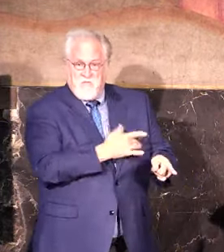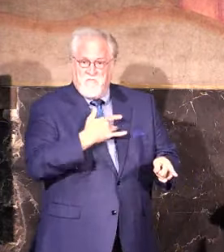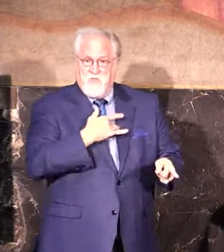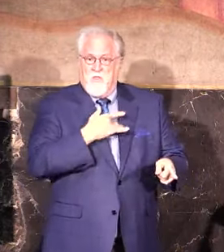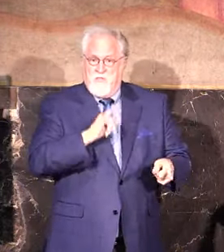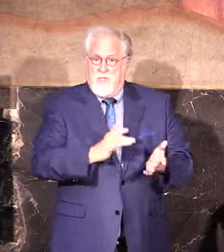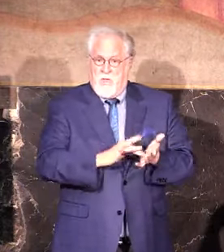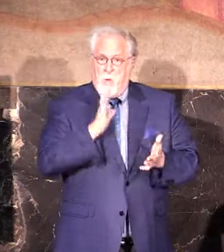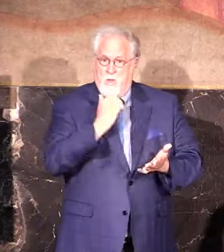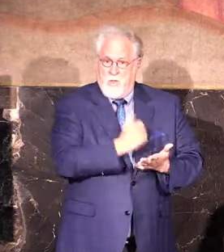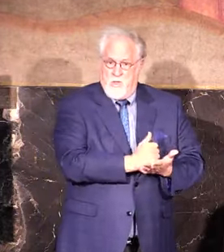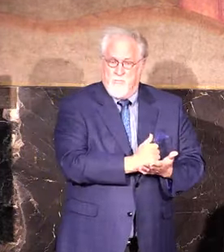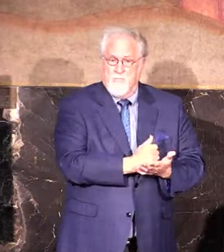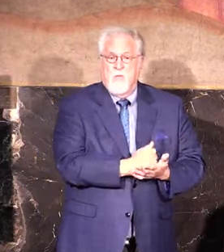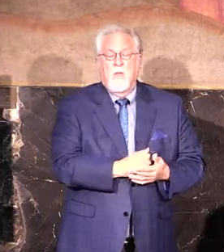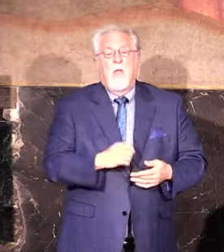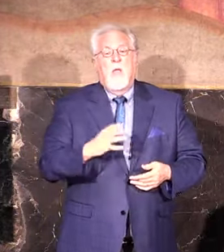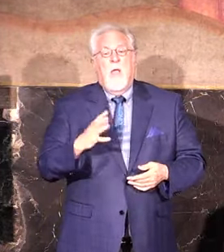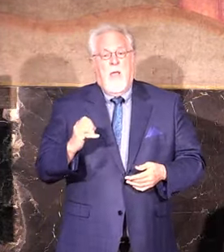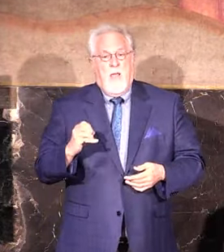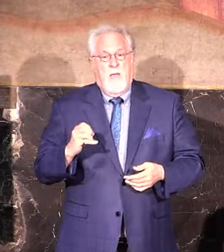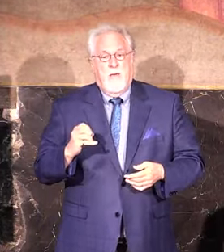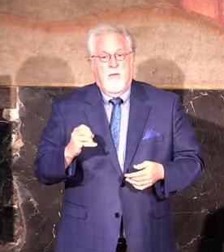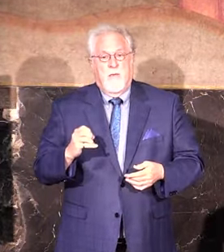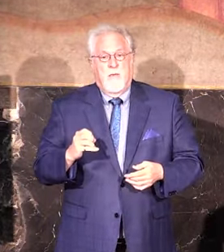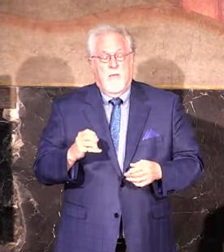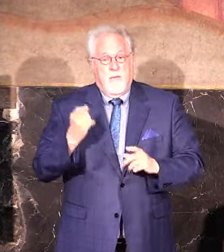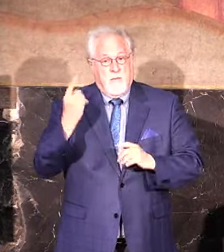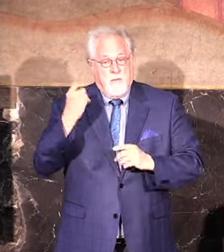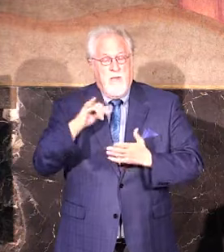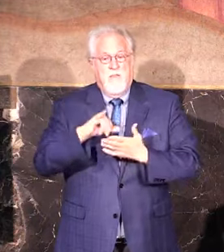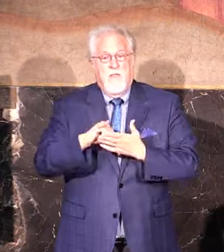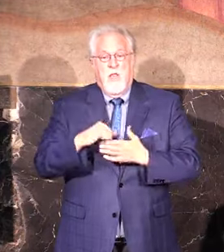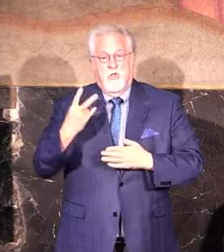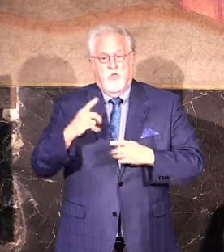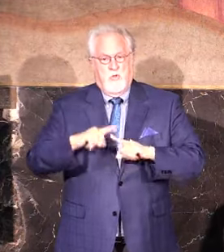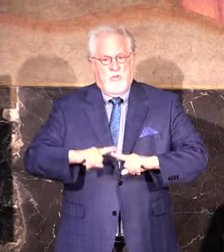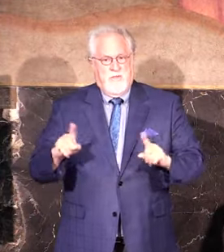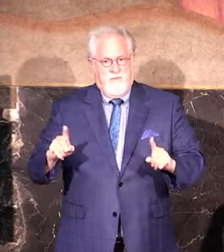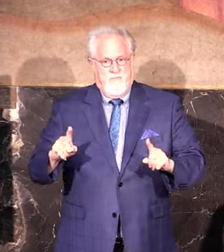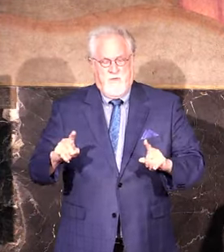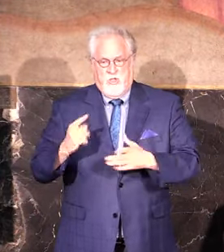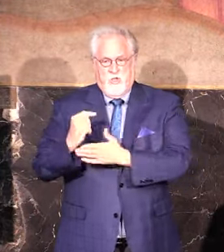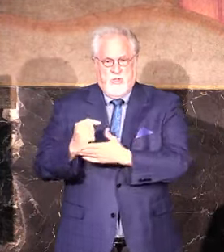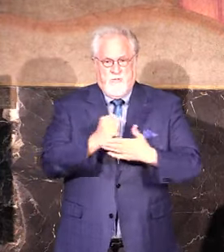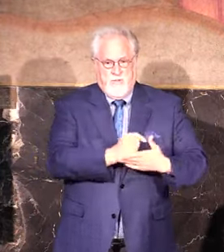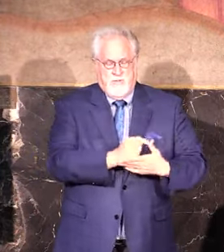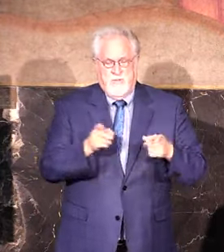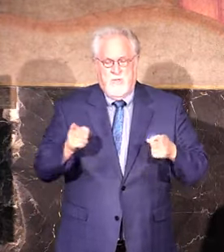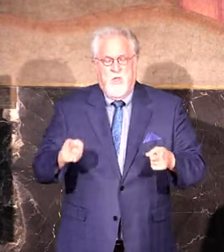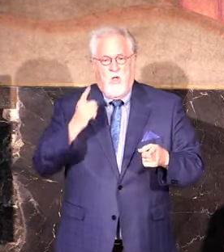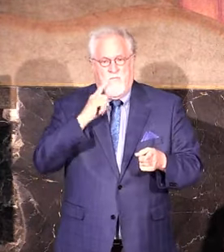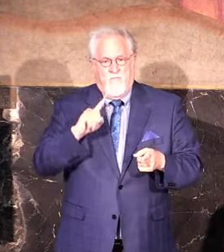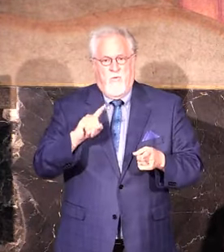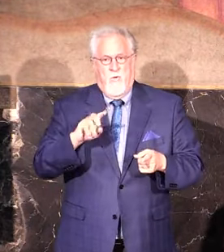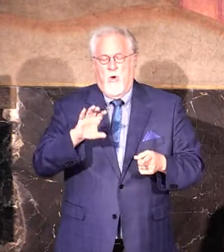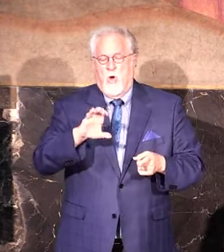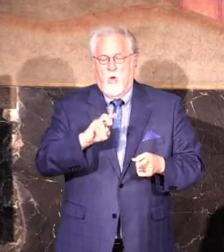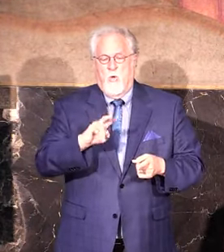drug would help. And I did want to point out that there's two different treatment regimens for